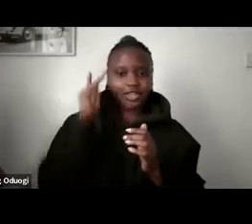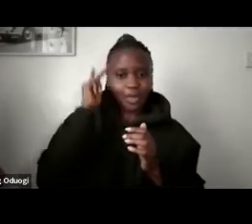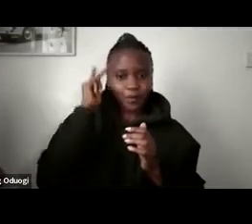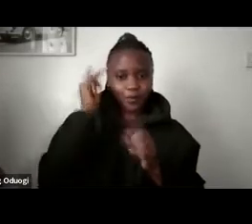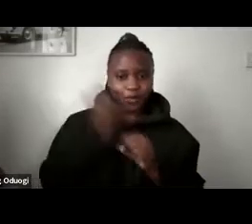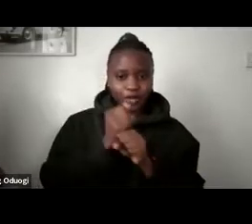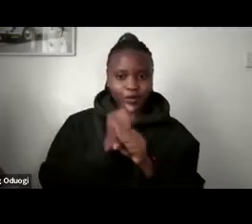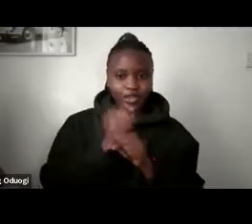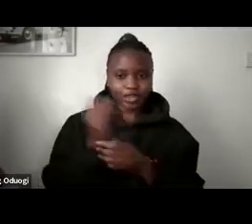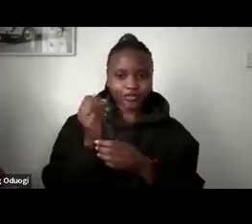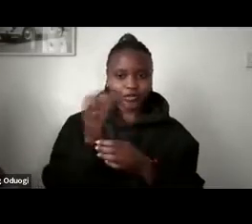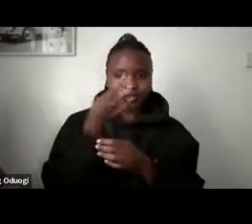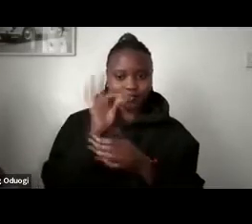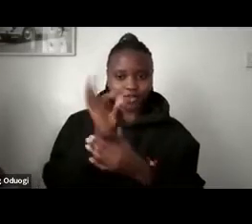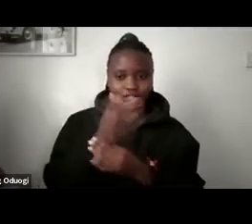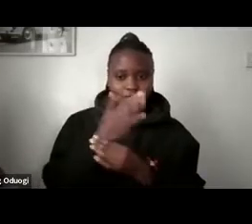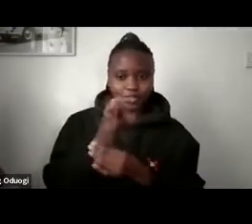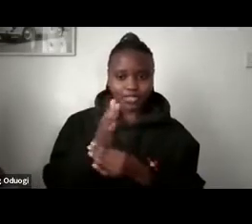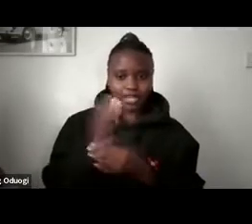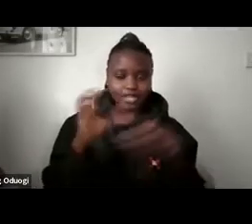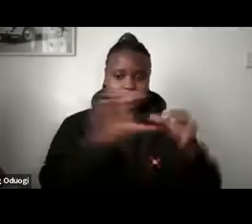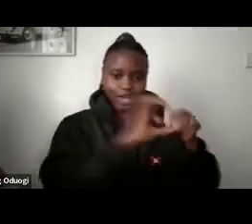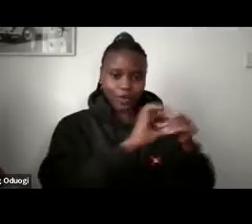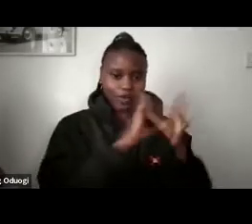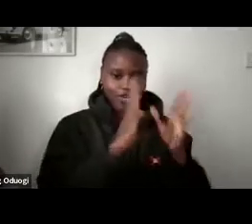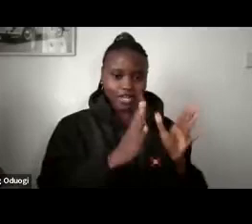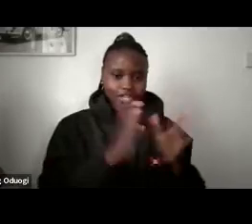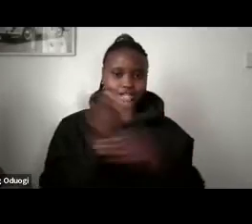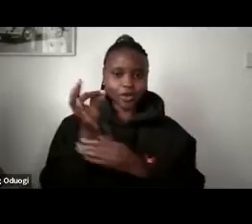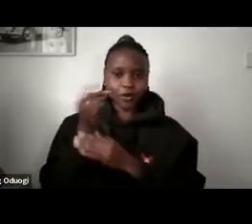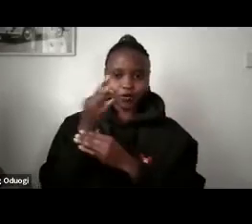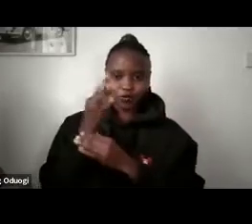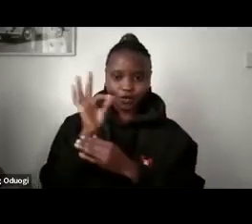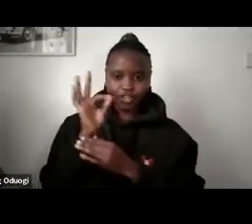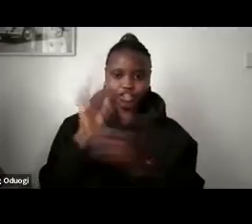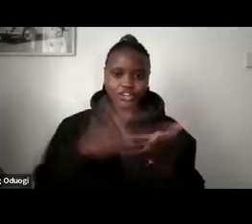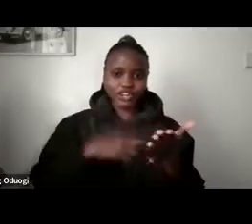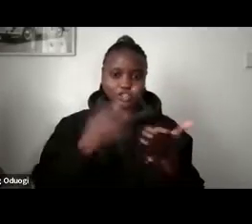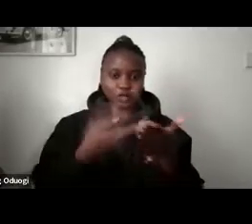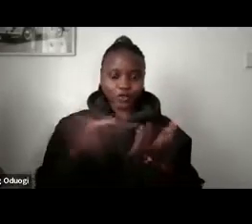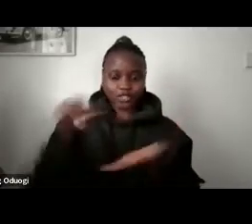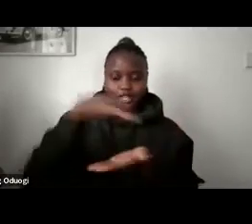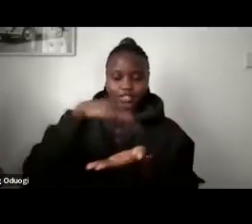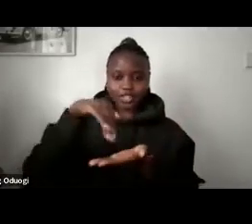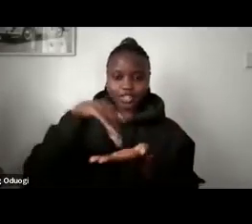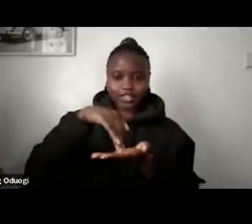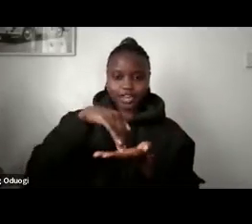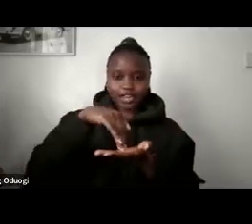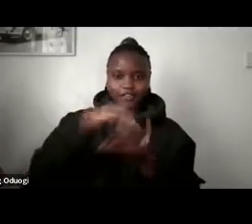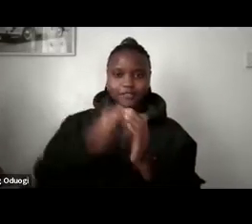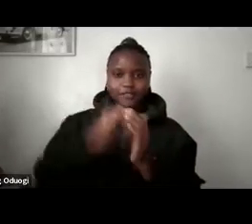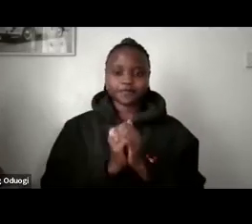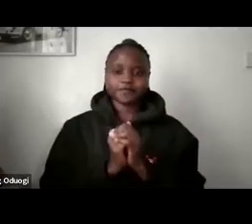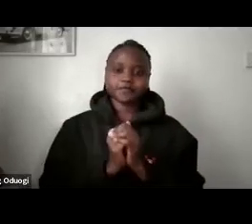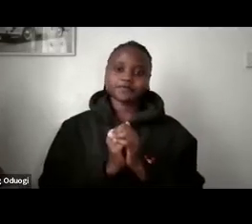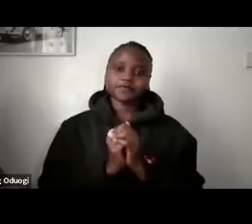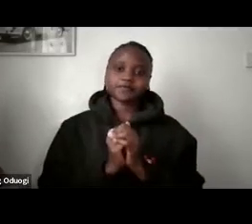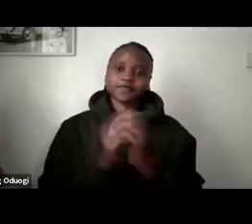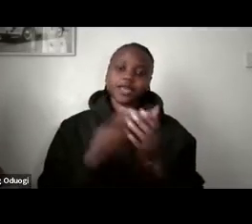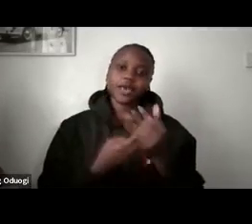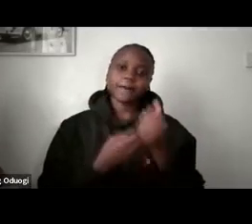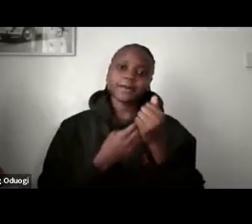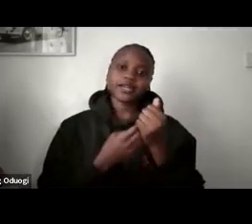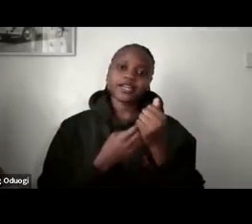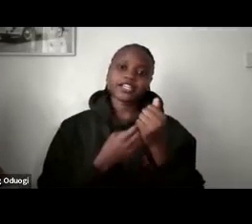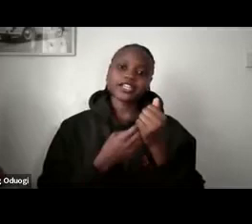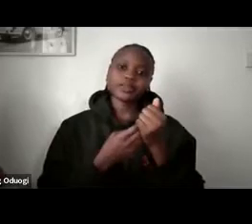as a coordinator of French Resources Center. And the partnership between the embassy